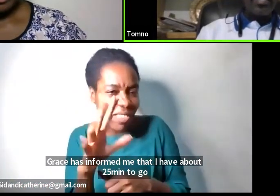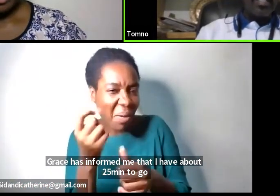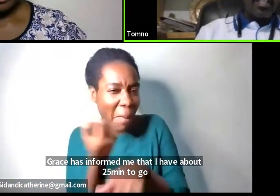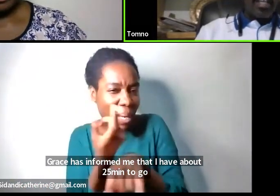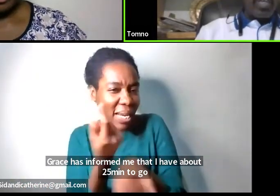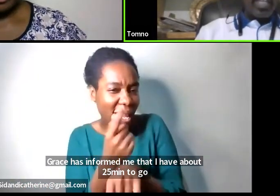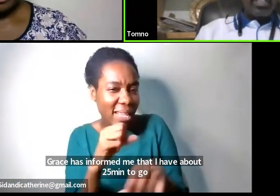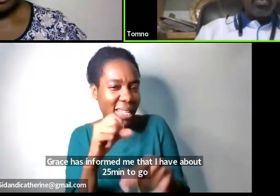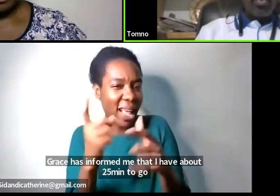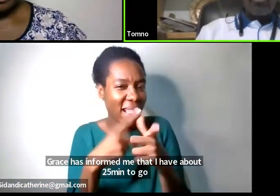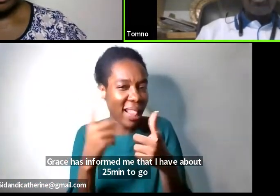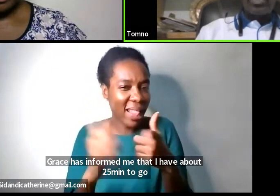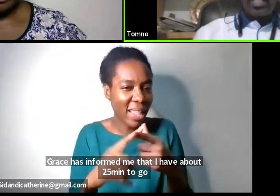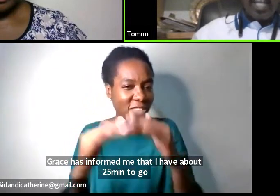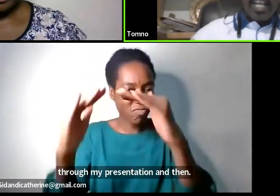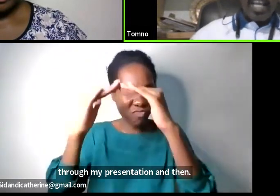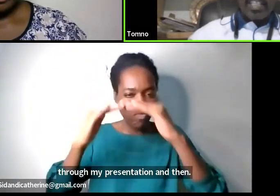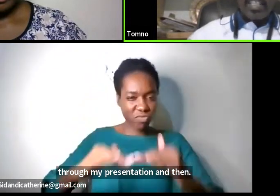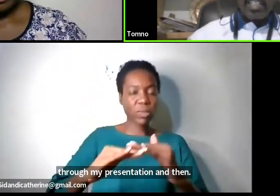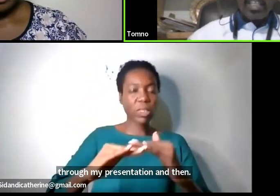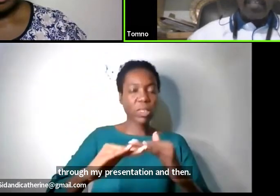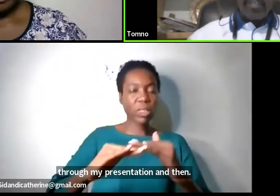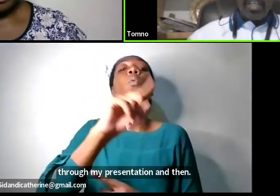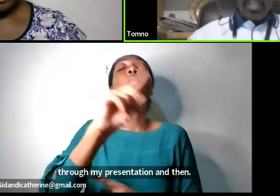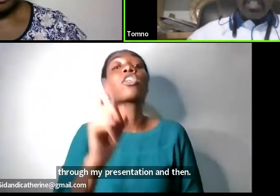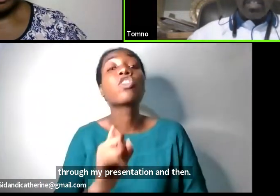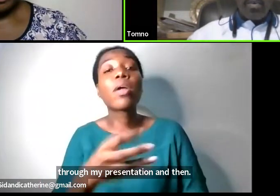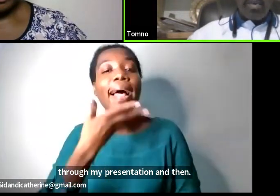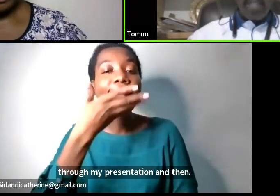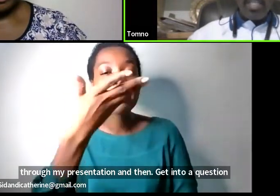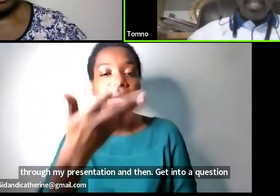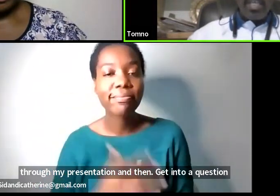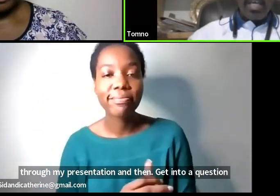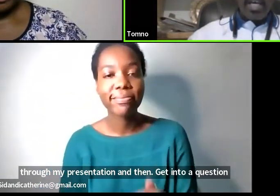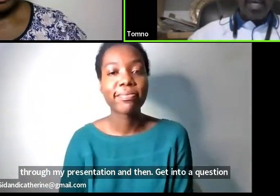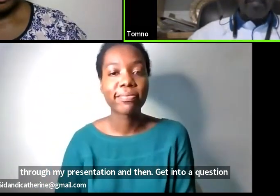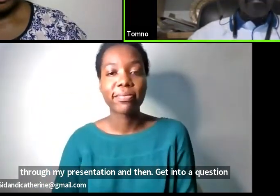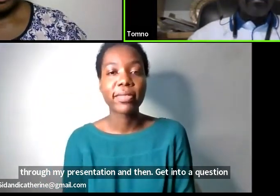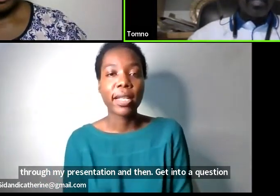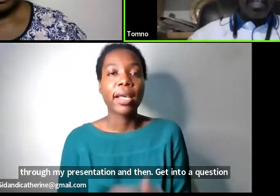presentation, and then we get into a question and answer session. So let me